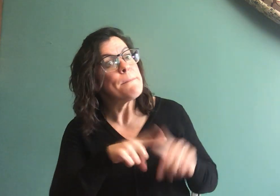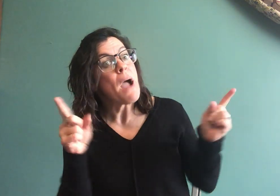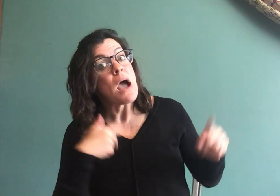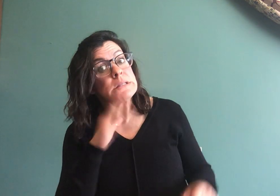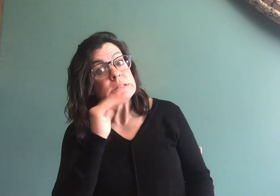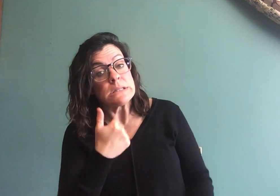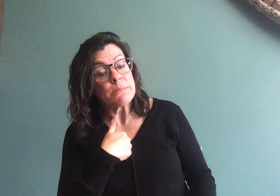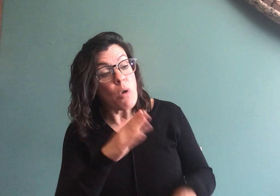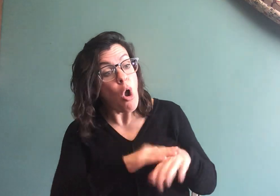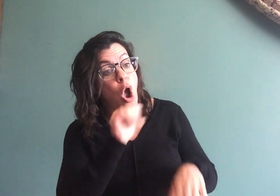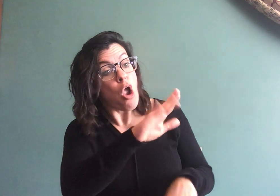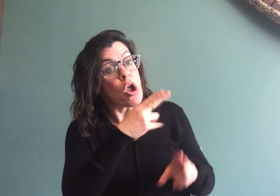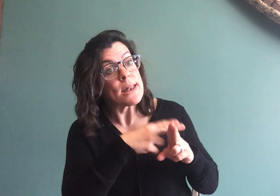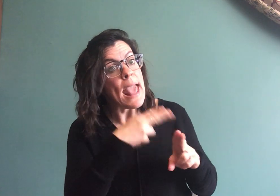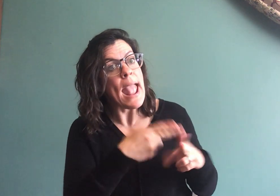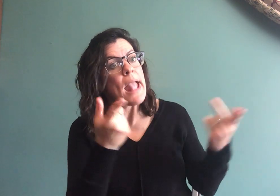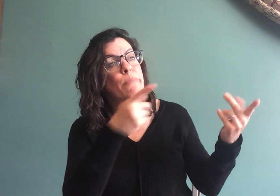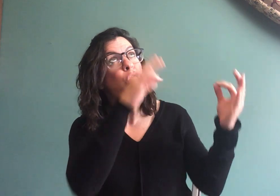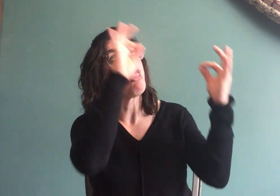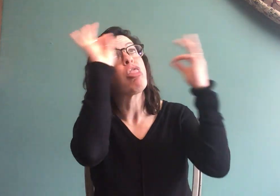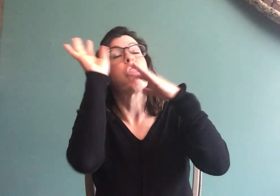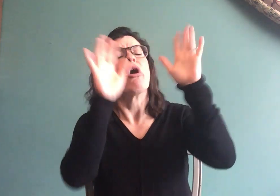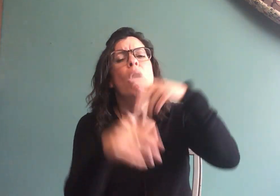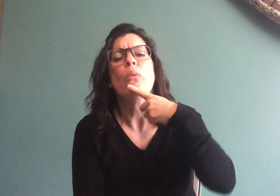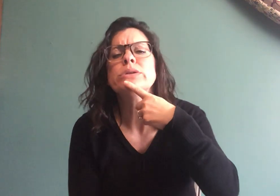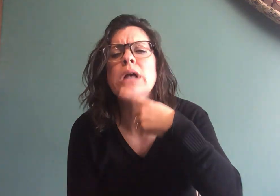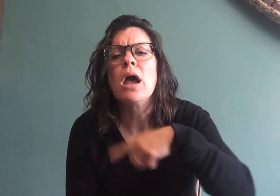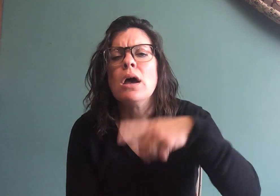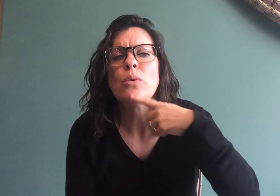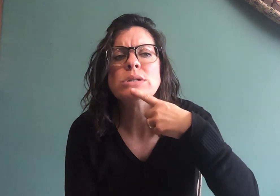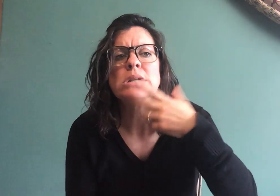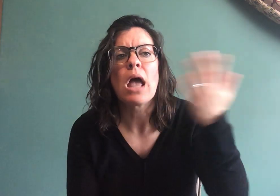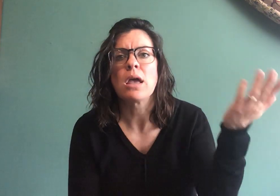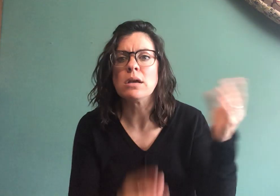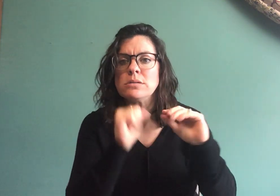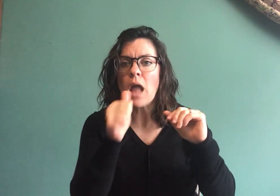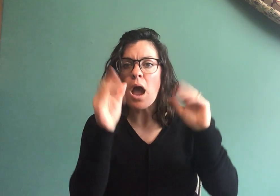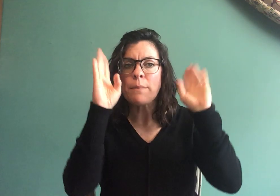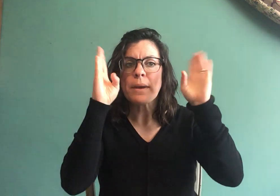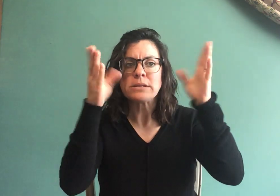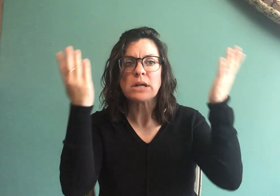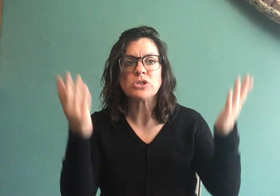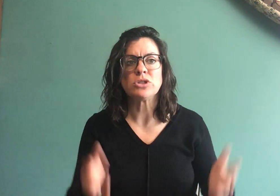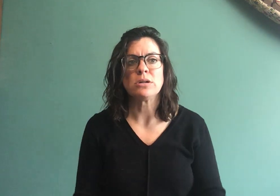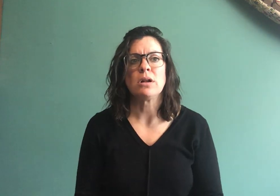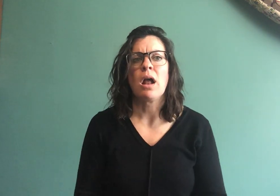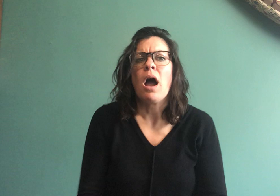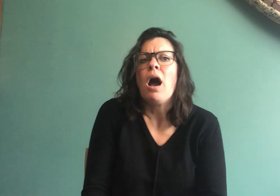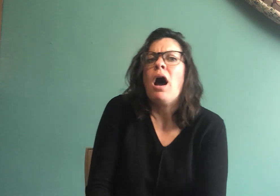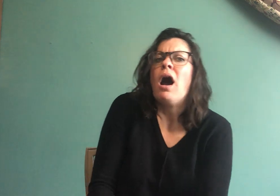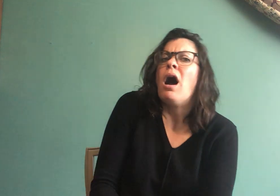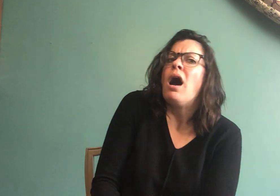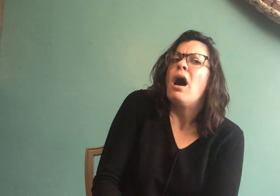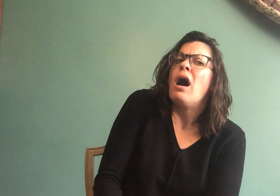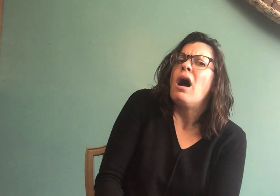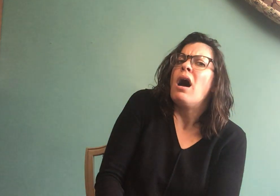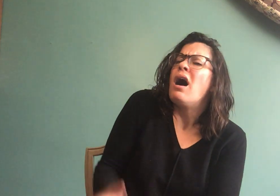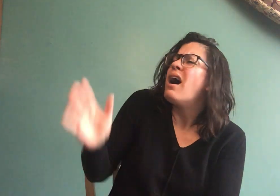You're not right with it. Okay, I know. I didn't answer because you said Malachi and Megan. Okay, well, no, but when I called on you a